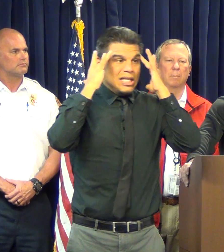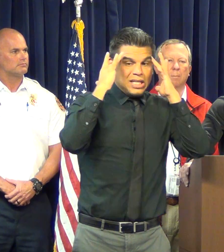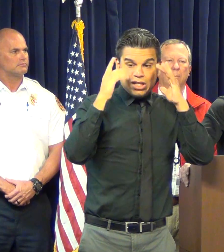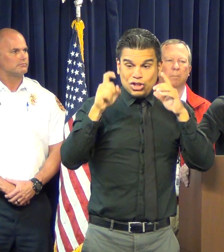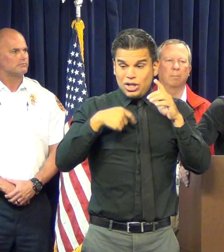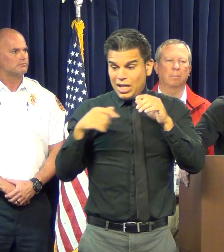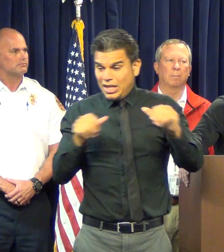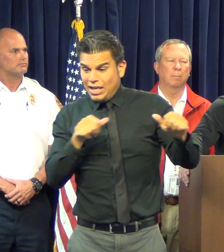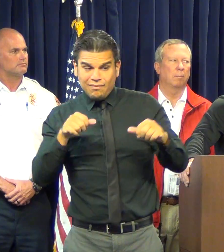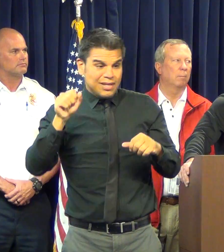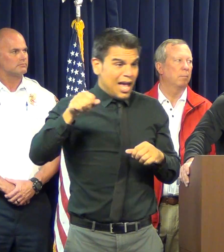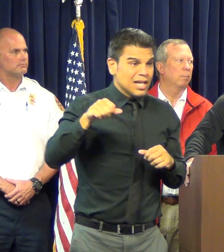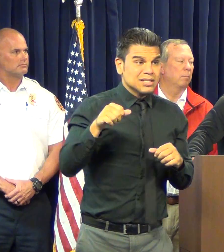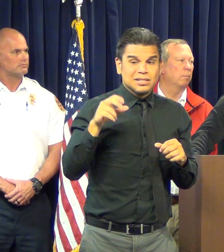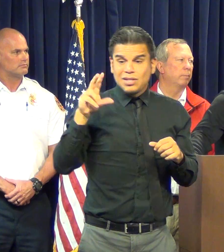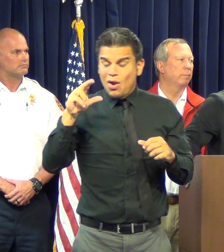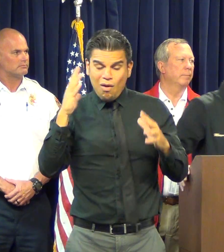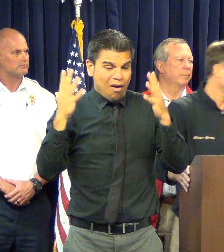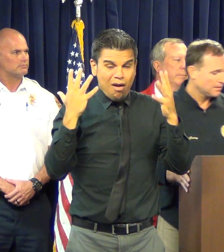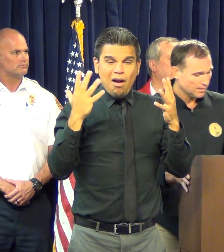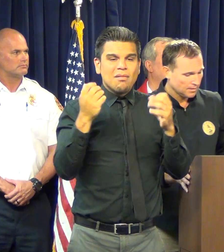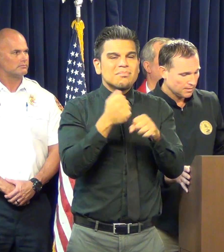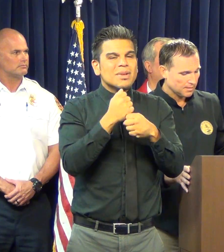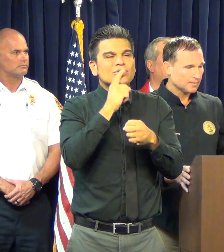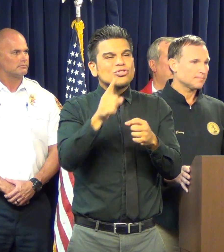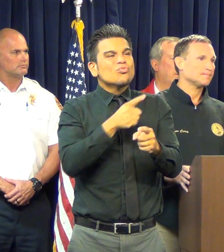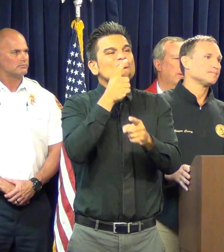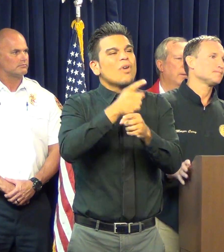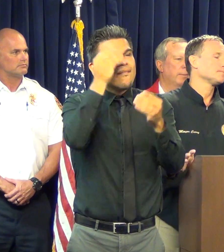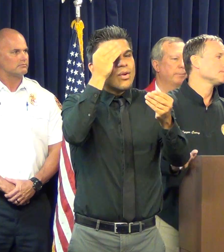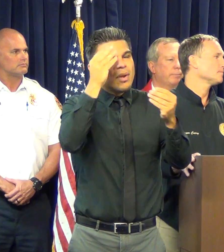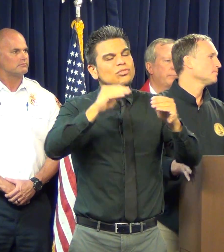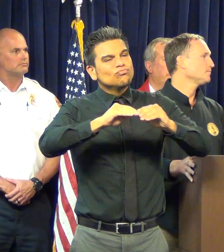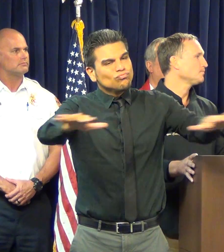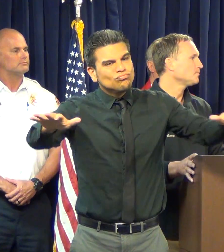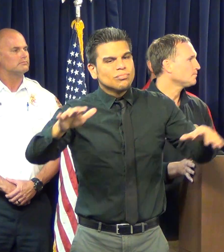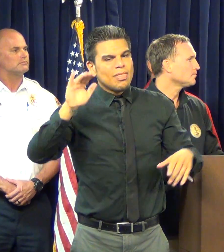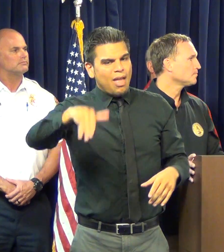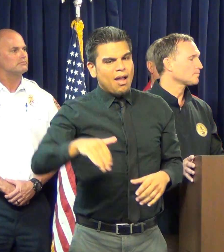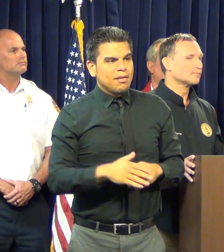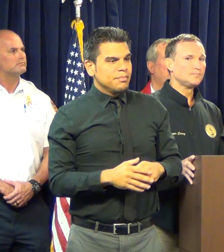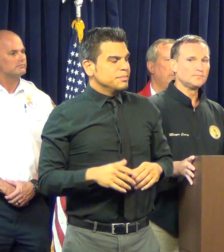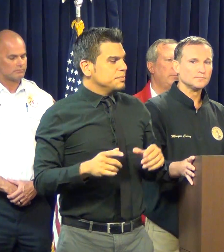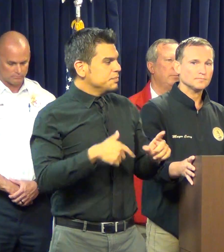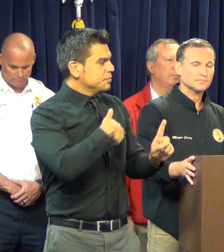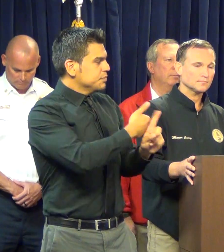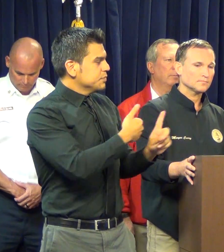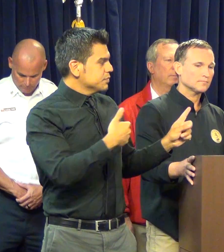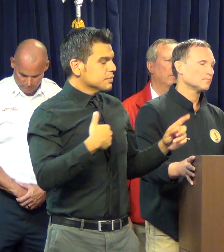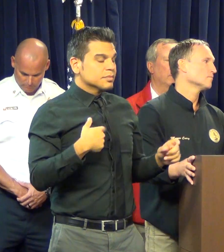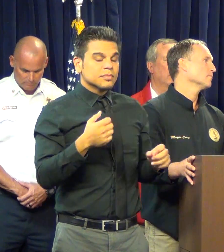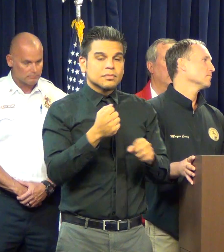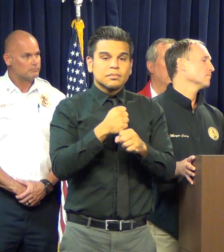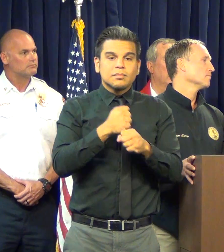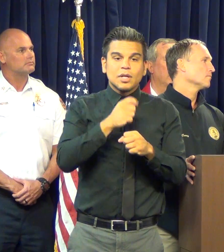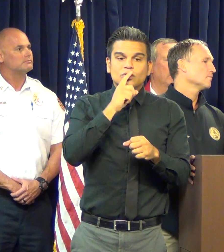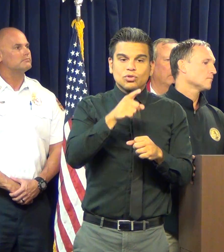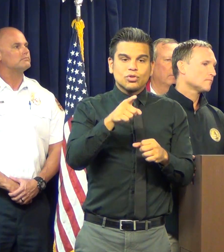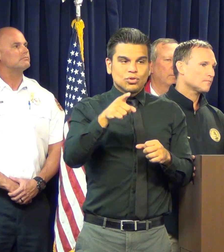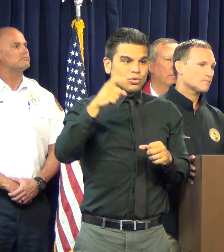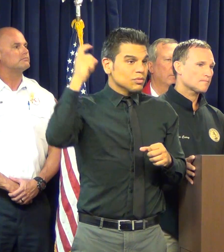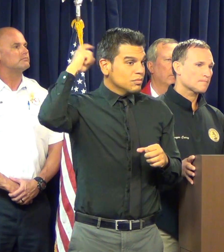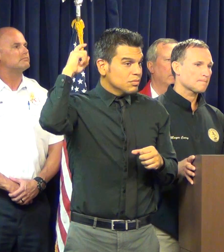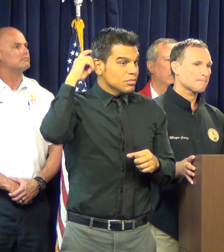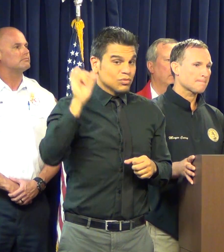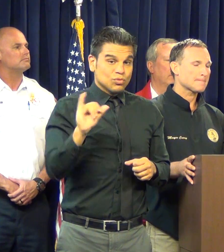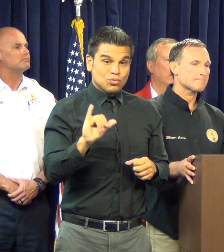home. Mike, did you want to add to that? No, I would say this. I mean, and keep this in mind, too, for the community. We have more policemen on the street